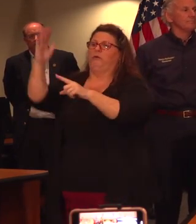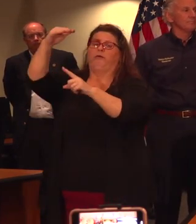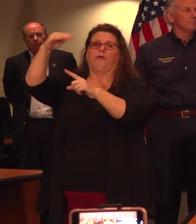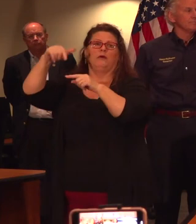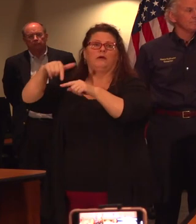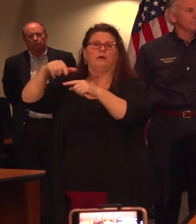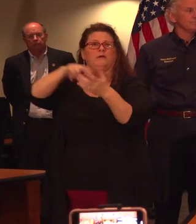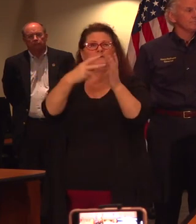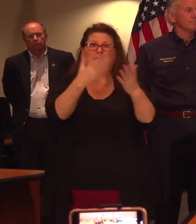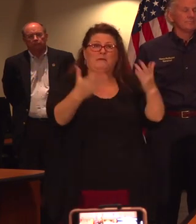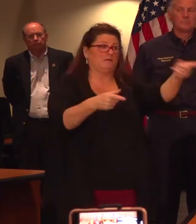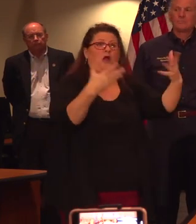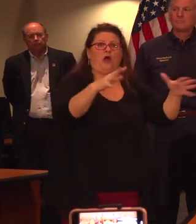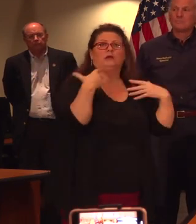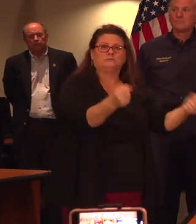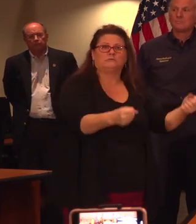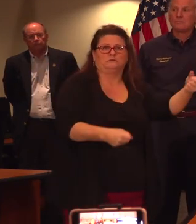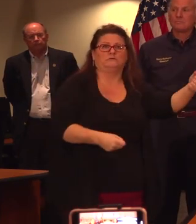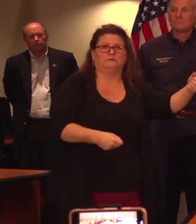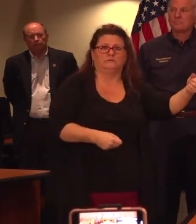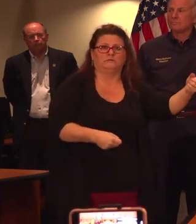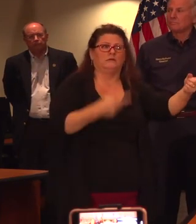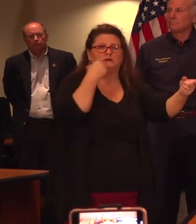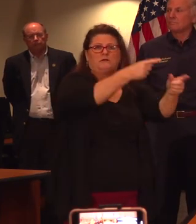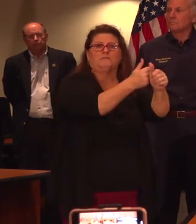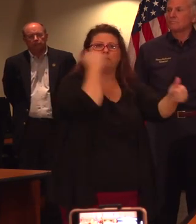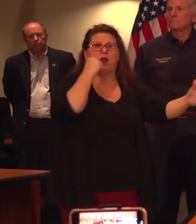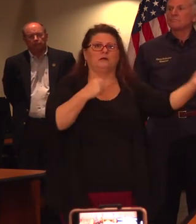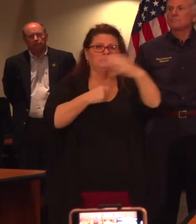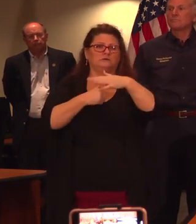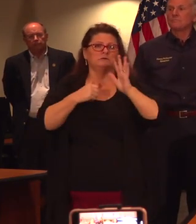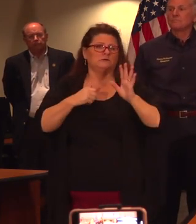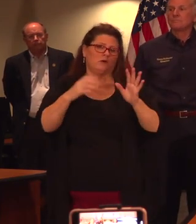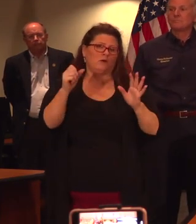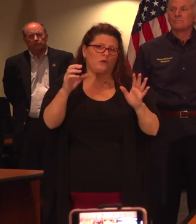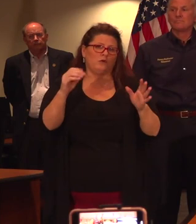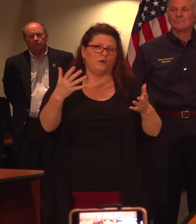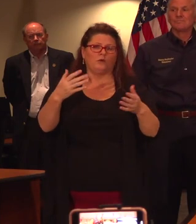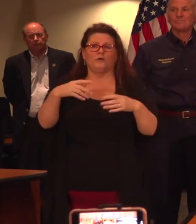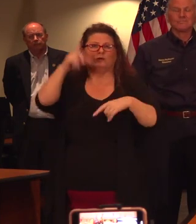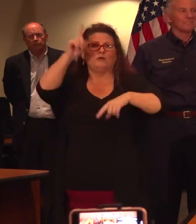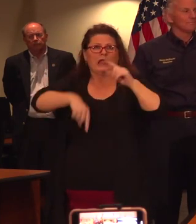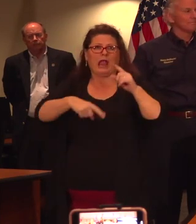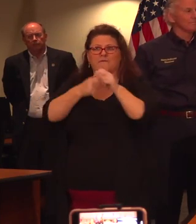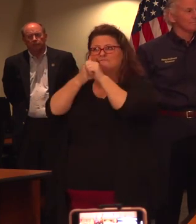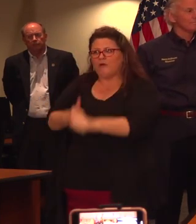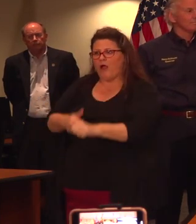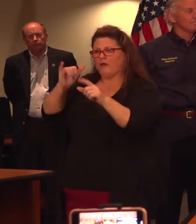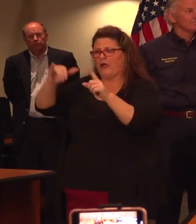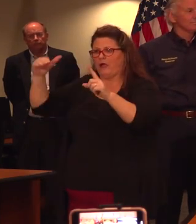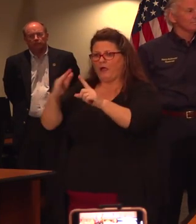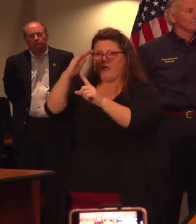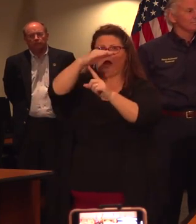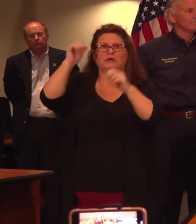us timely, so that we are not having a backlog in reports. And so some of the issues with